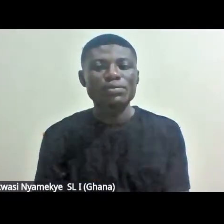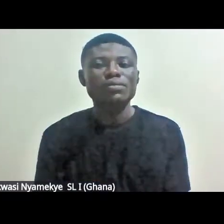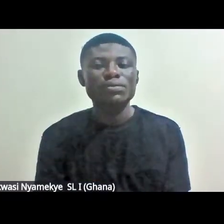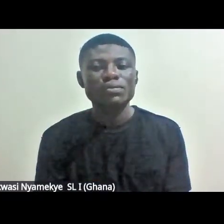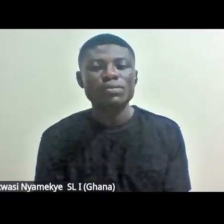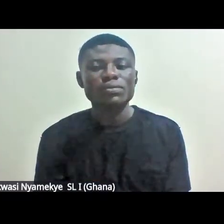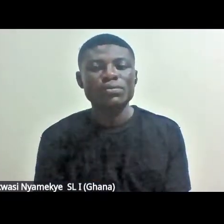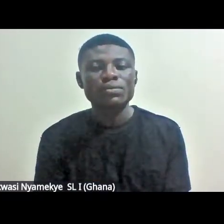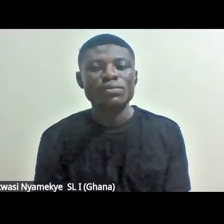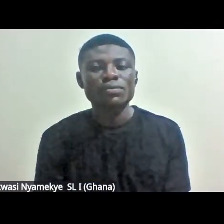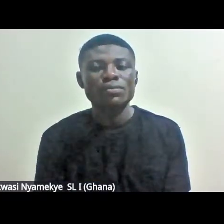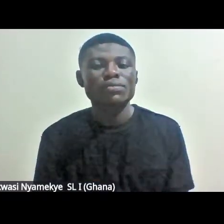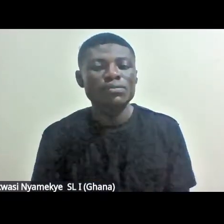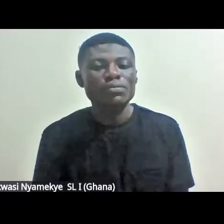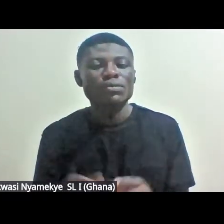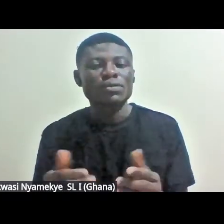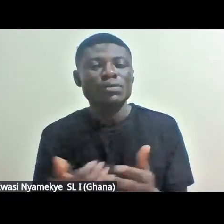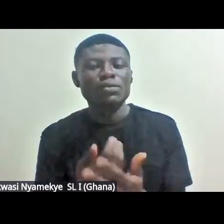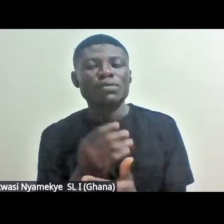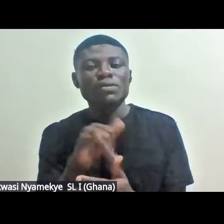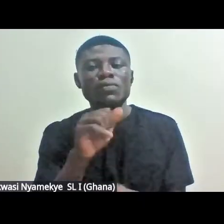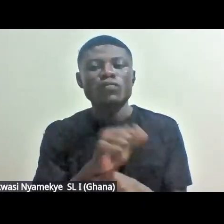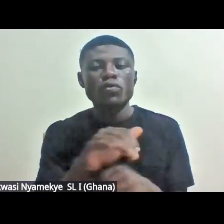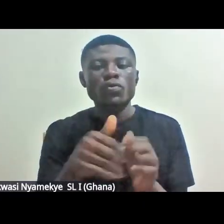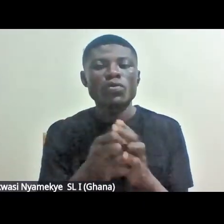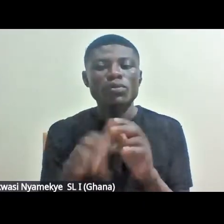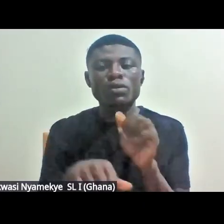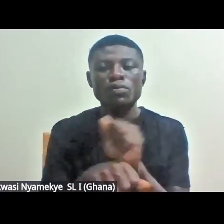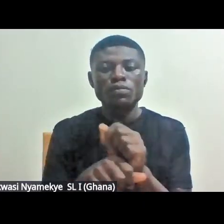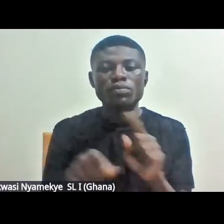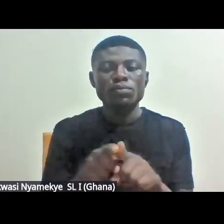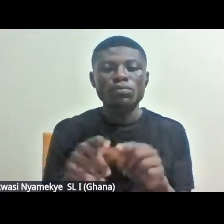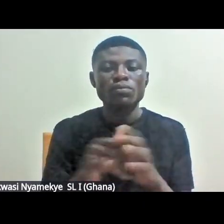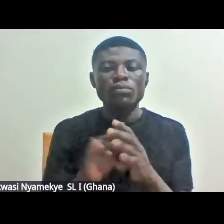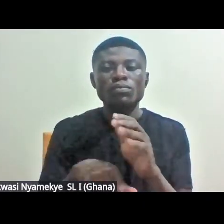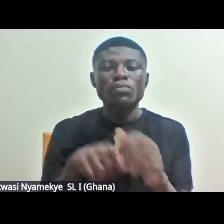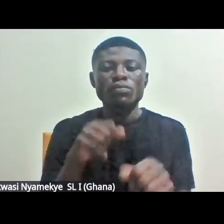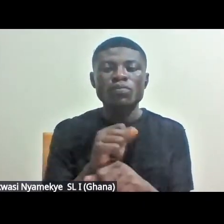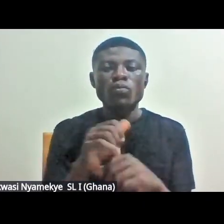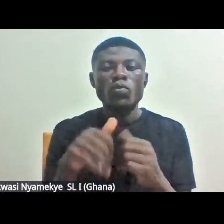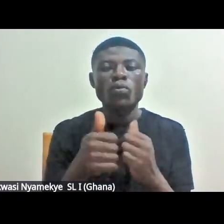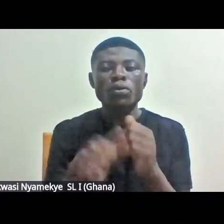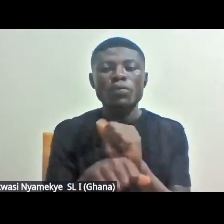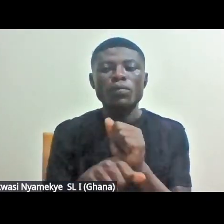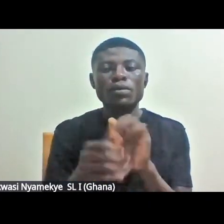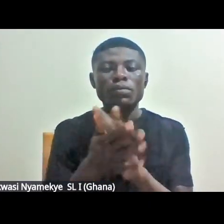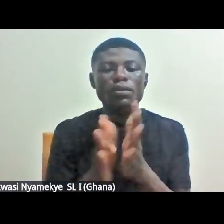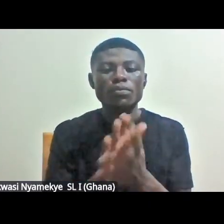It's the new version of an image generator, and it actually does really great infographics as well.